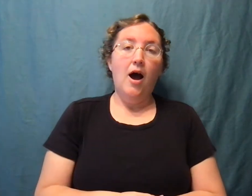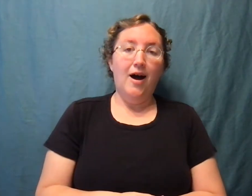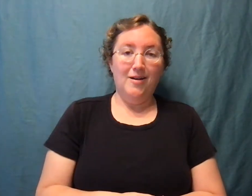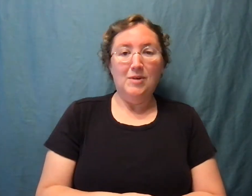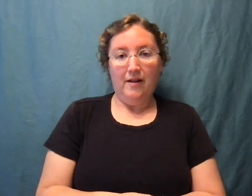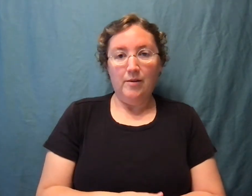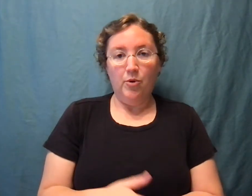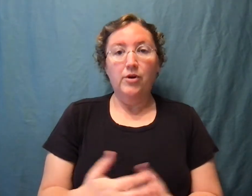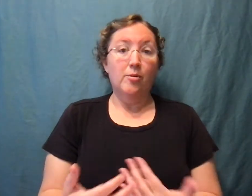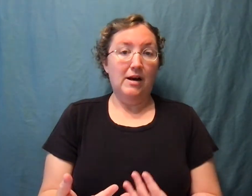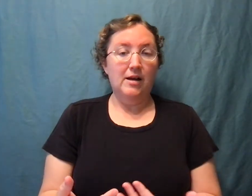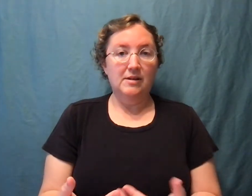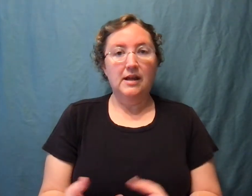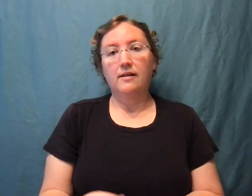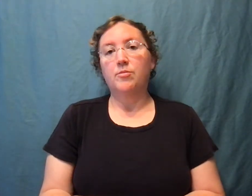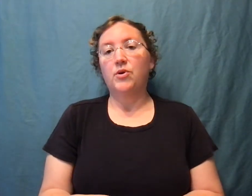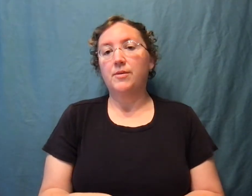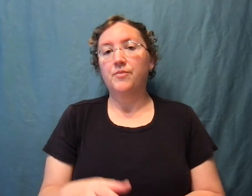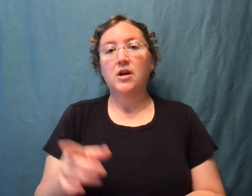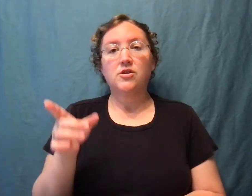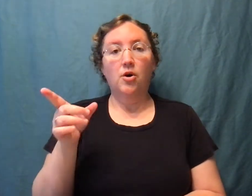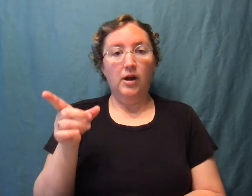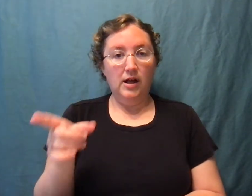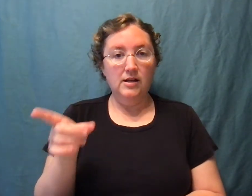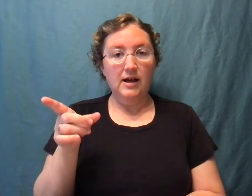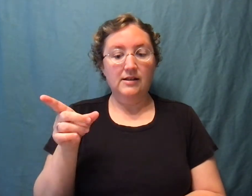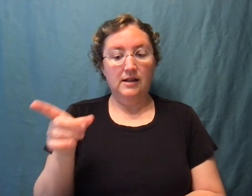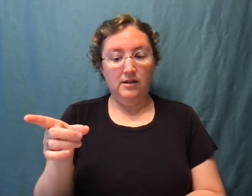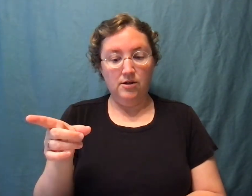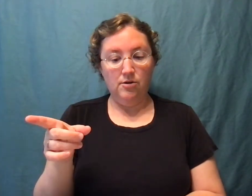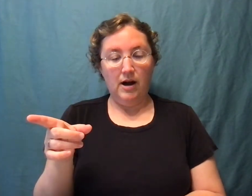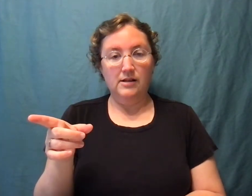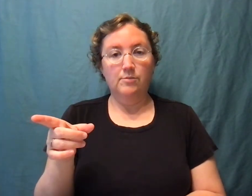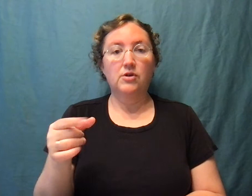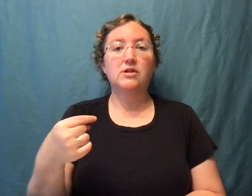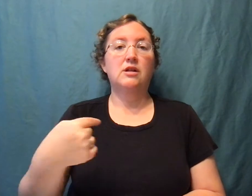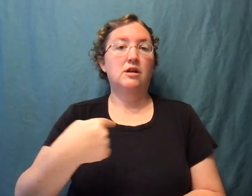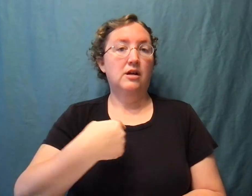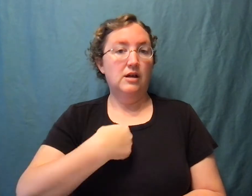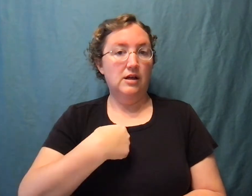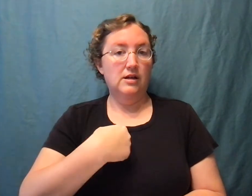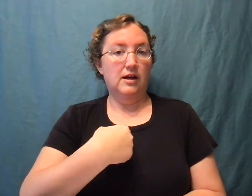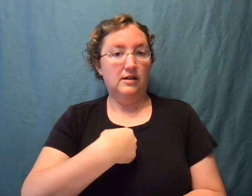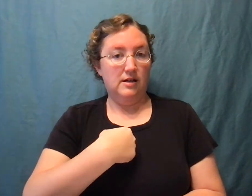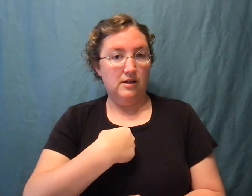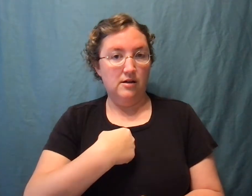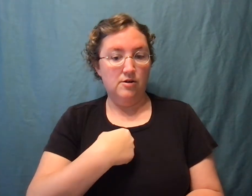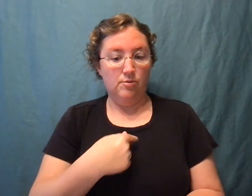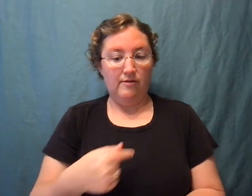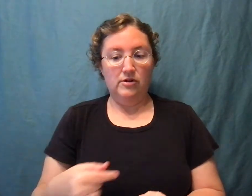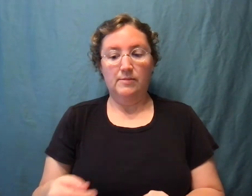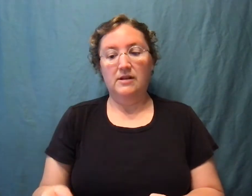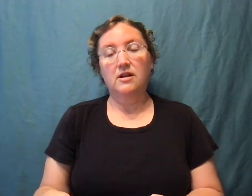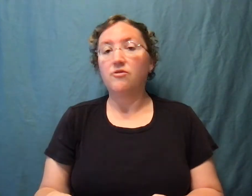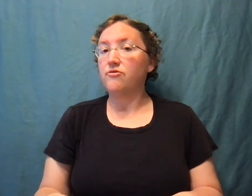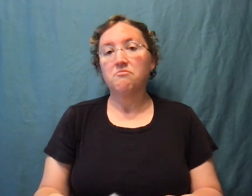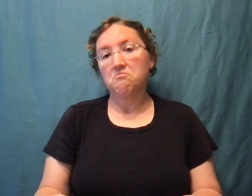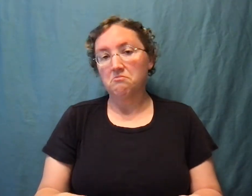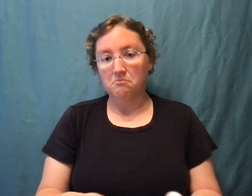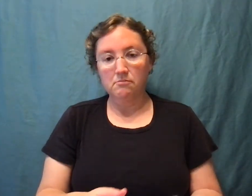I'm Kelly Boyd, or my name is Kelly Boyd. So indexing to ask the person, indexing to reference myself.